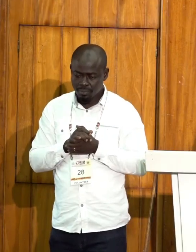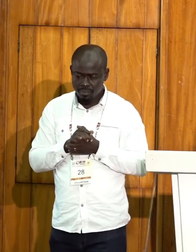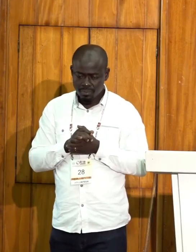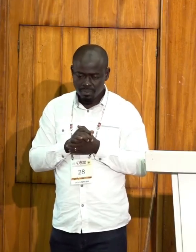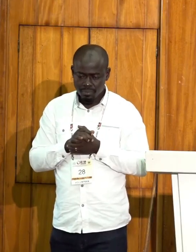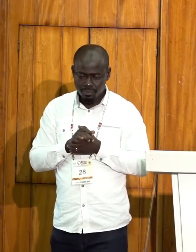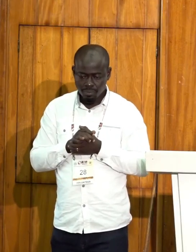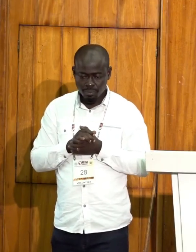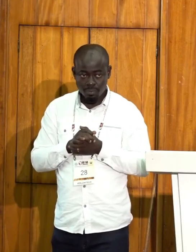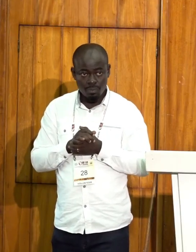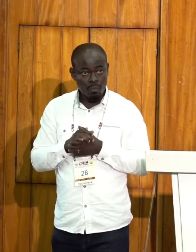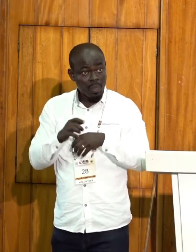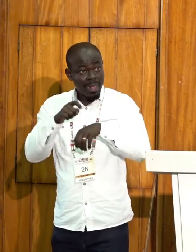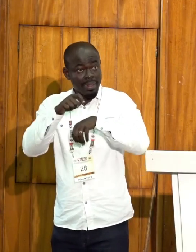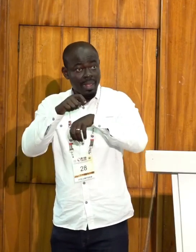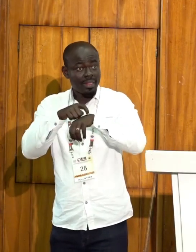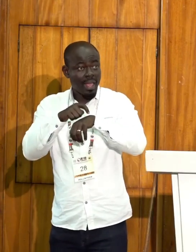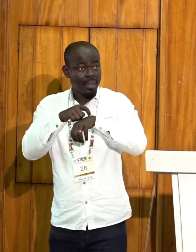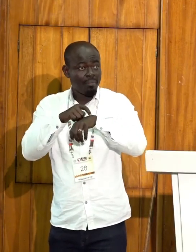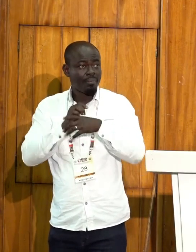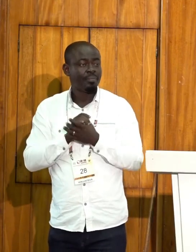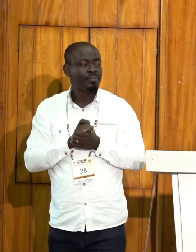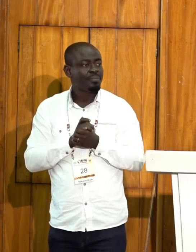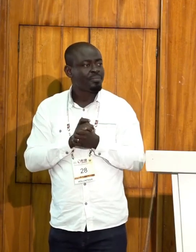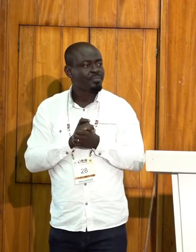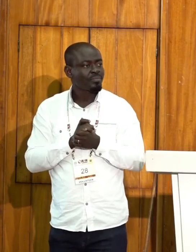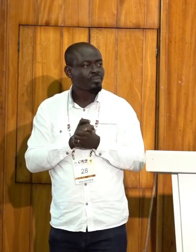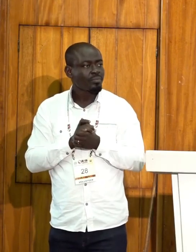And then at that time we had what they called